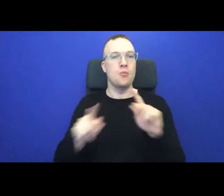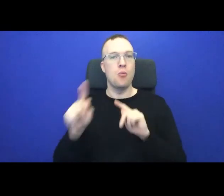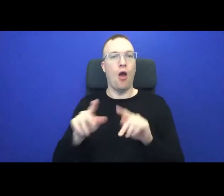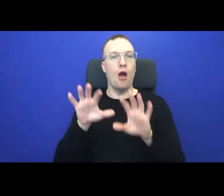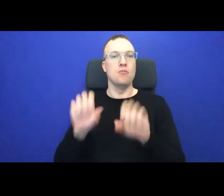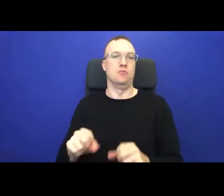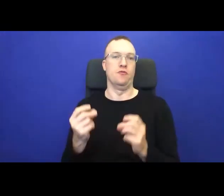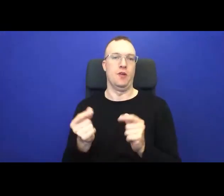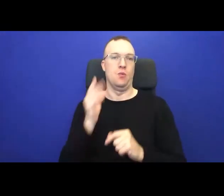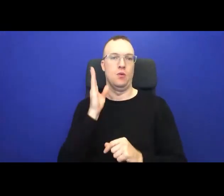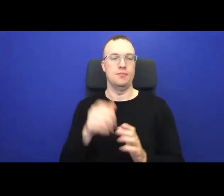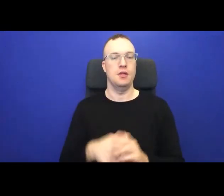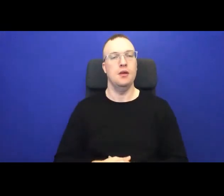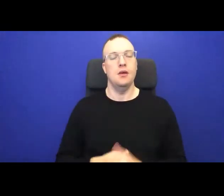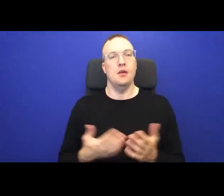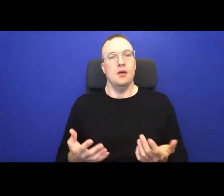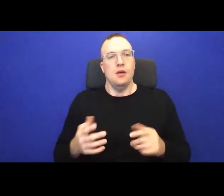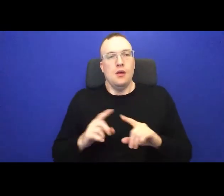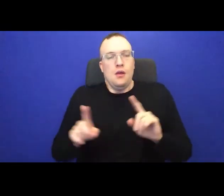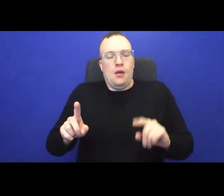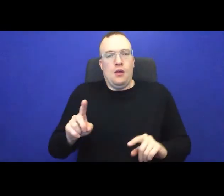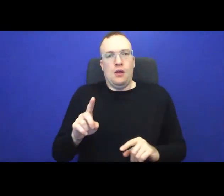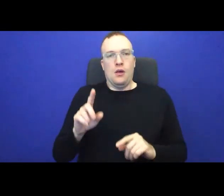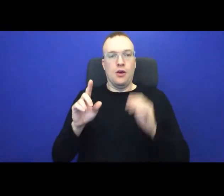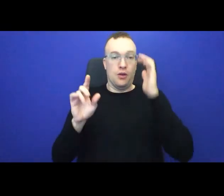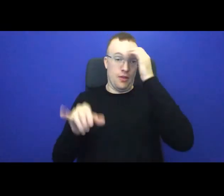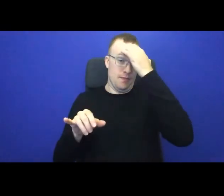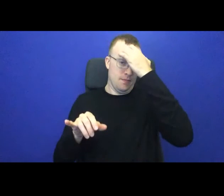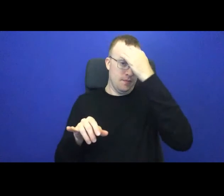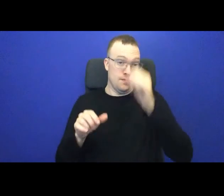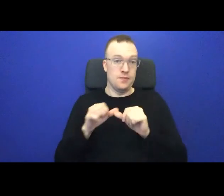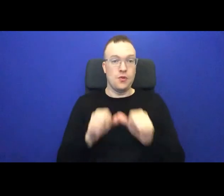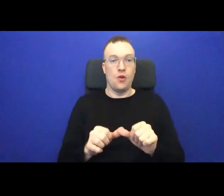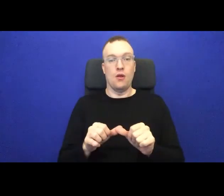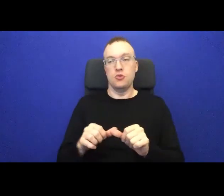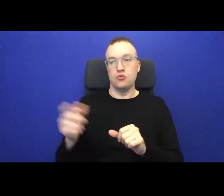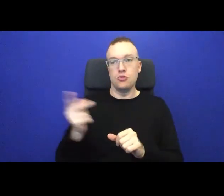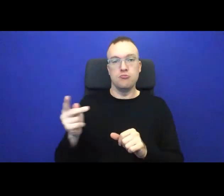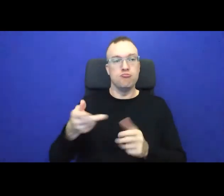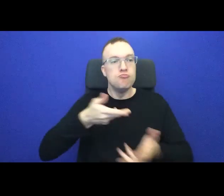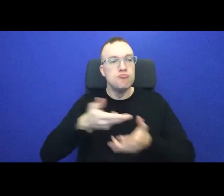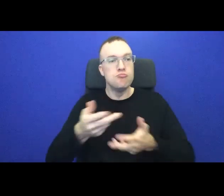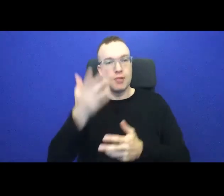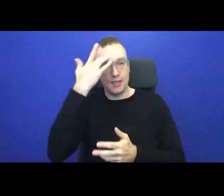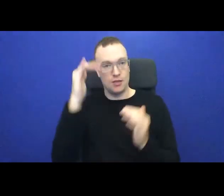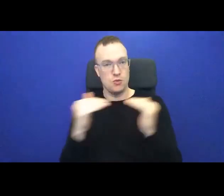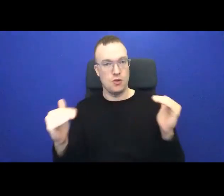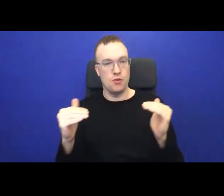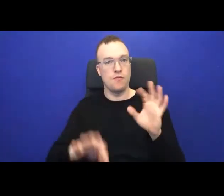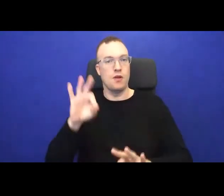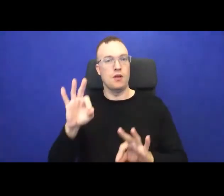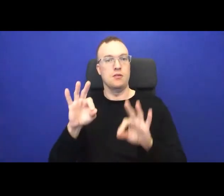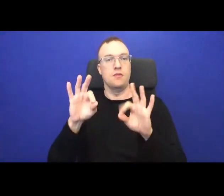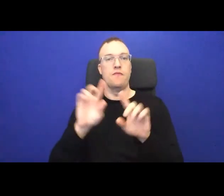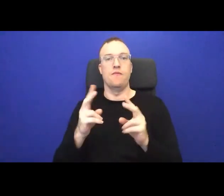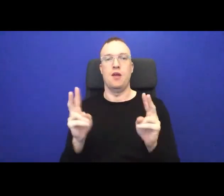instantly. So while they got on an intellectual level, we discovered that they had very, very different